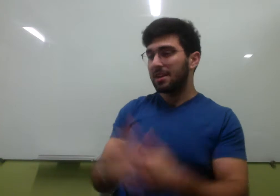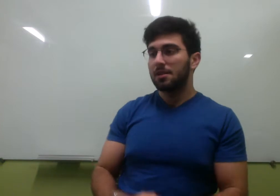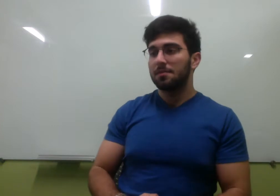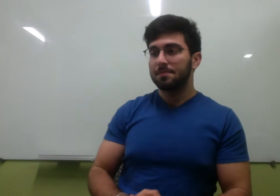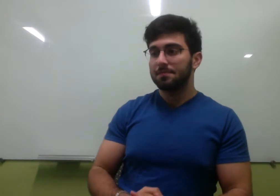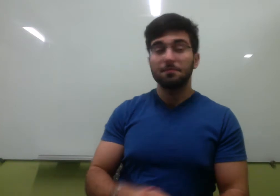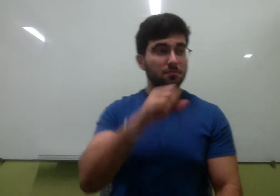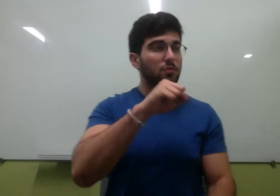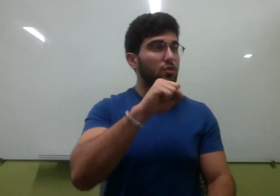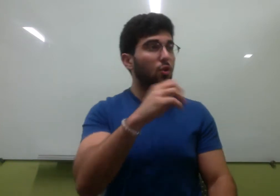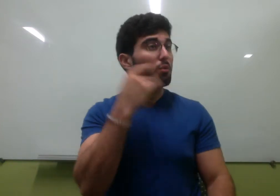let's say,